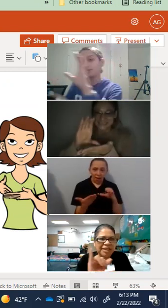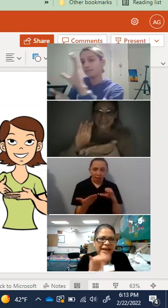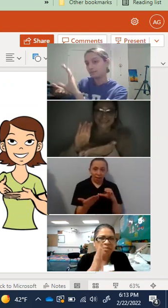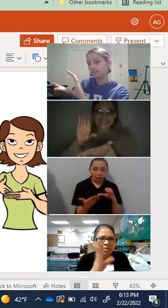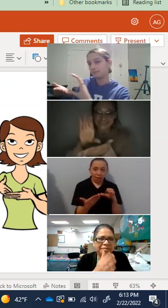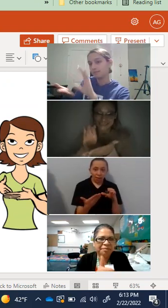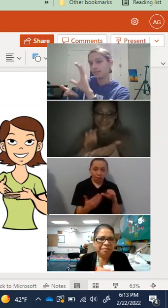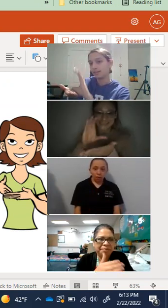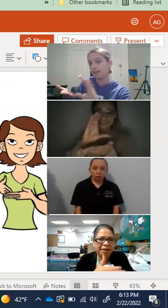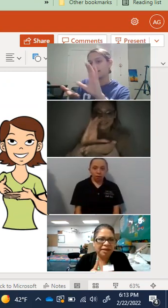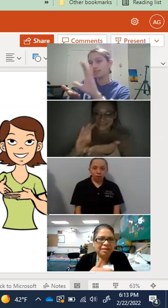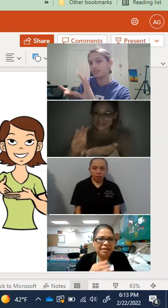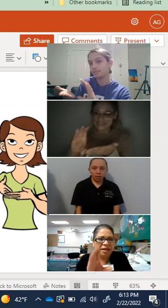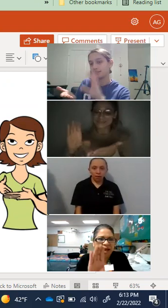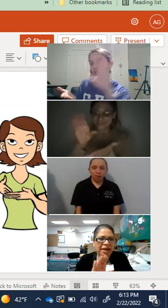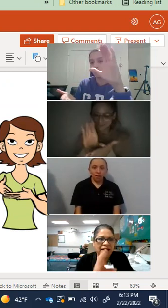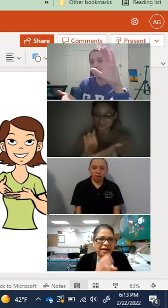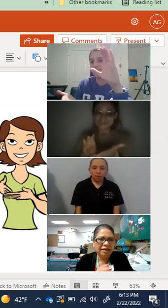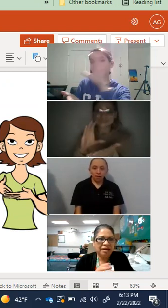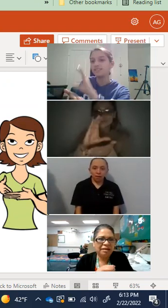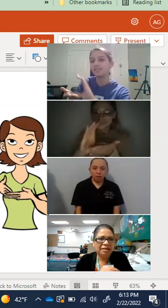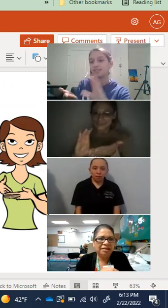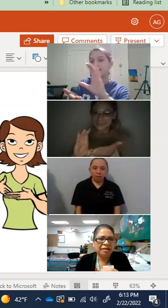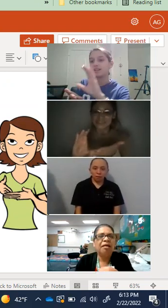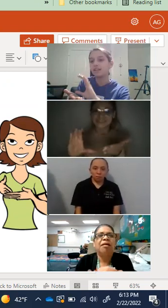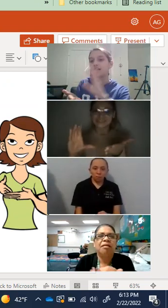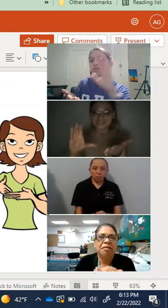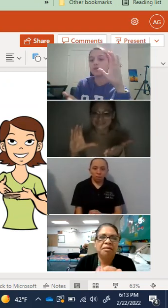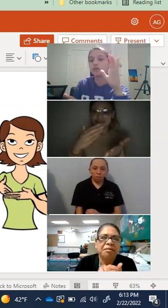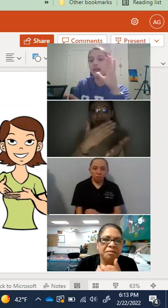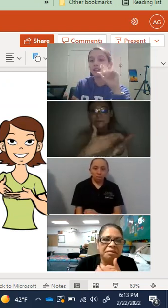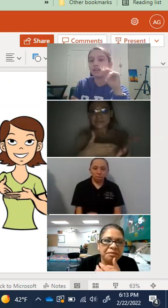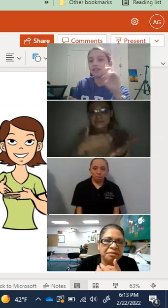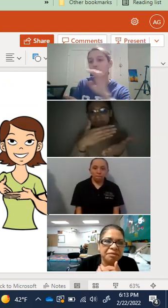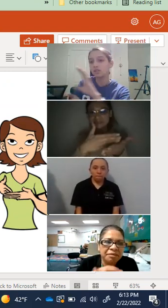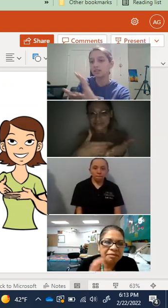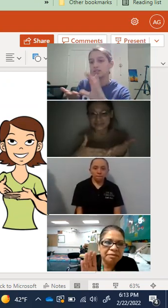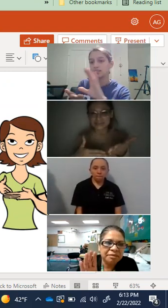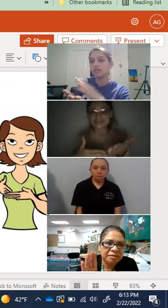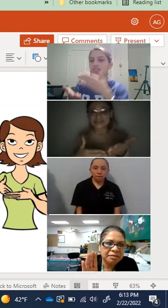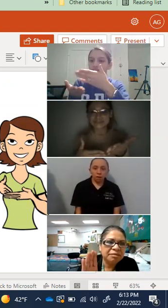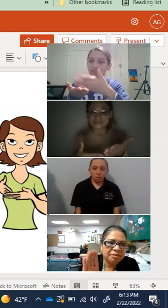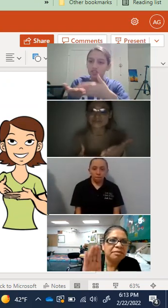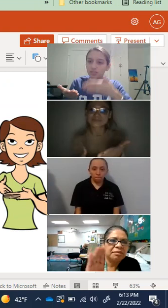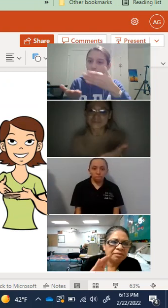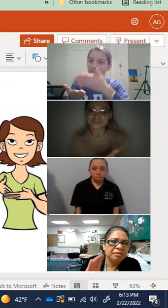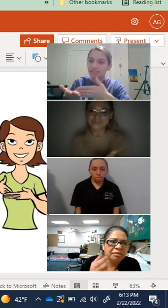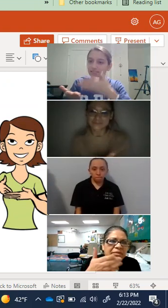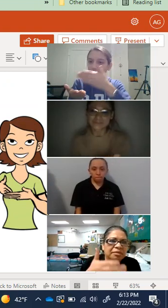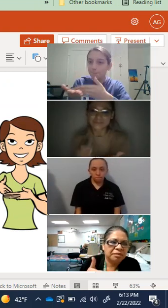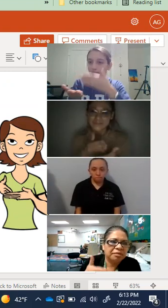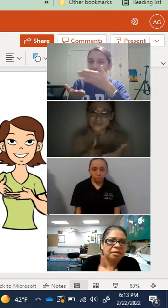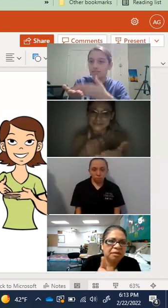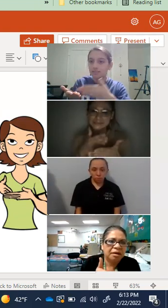Cake. Yeah. Same? Cake. Peace and cake? It's with a C. Yeah. So, Oh, yeah, cake is with like a C, and then this is just